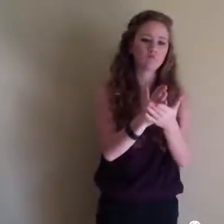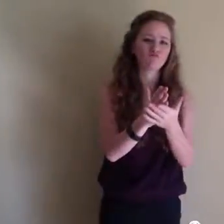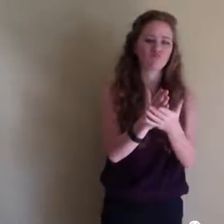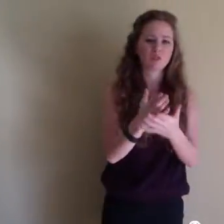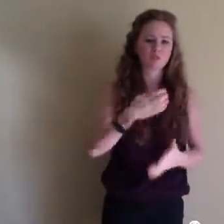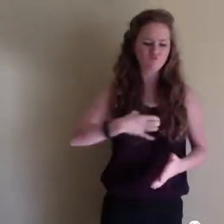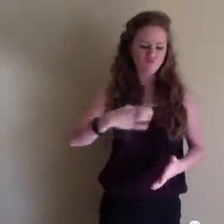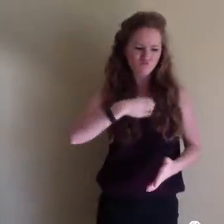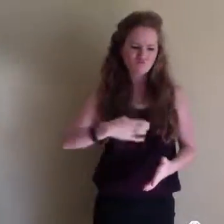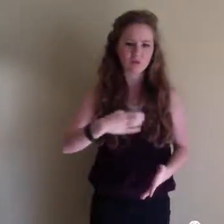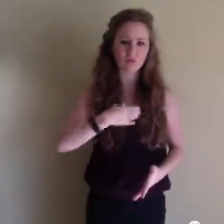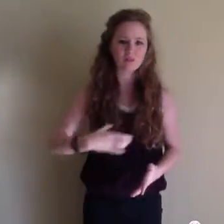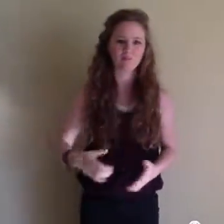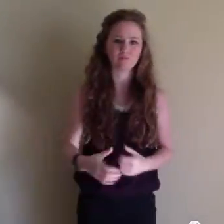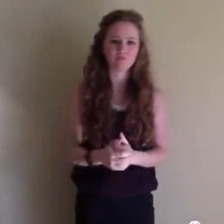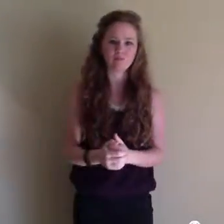people wanted to stop.